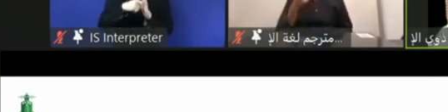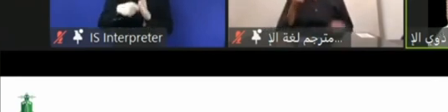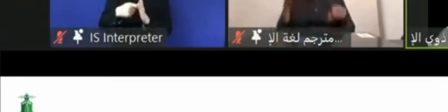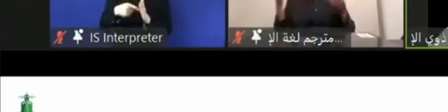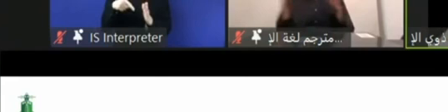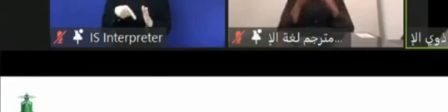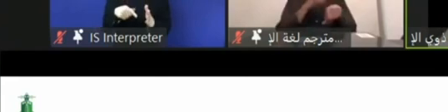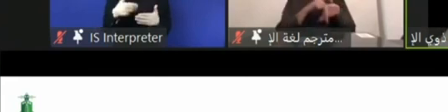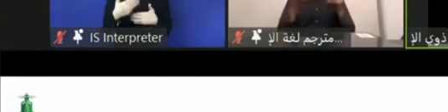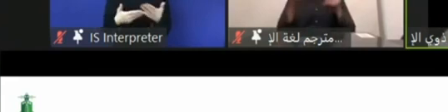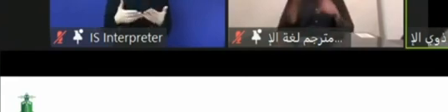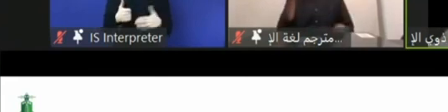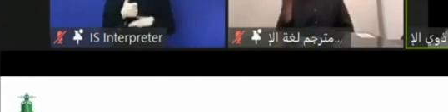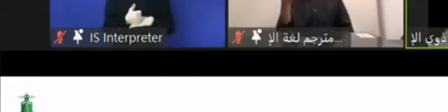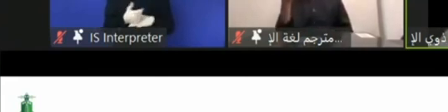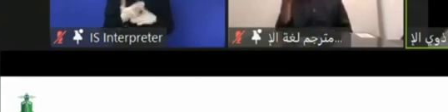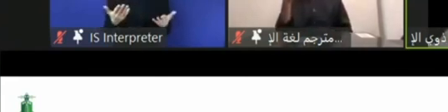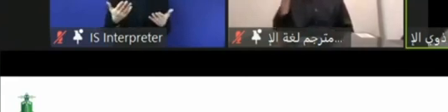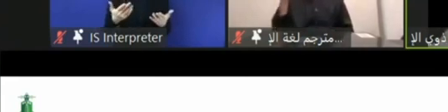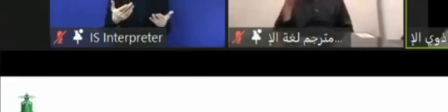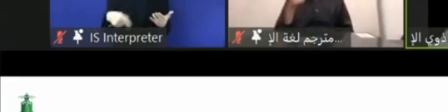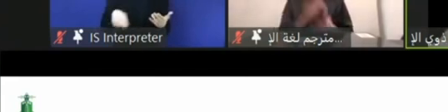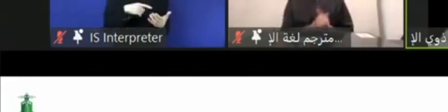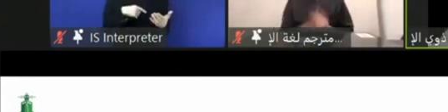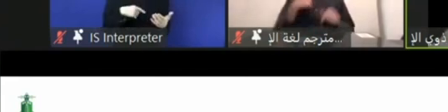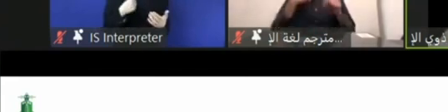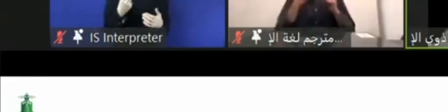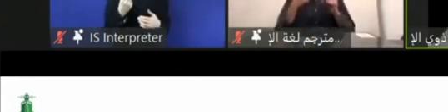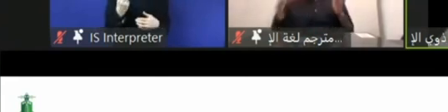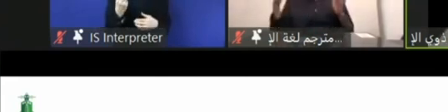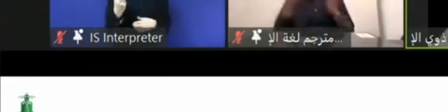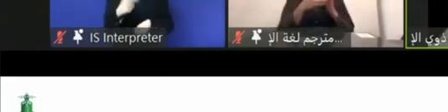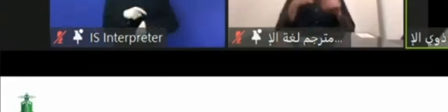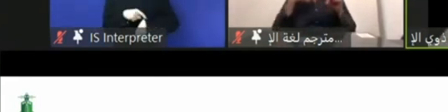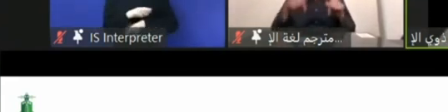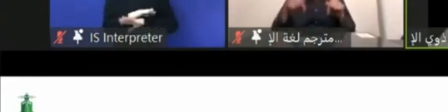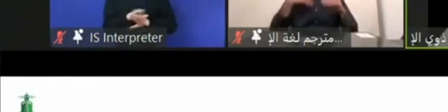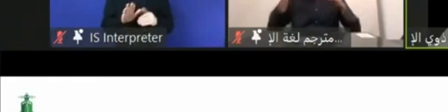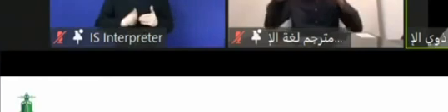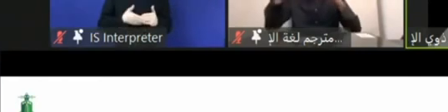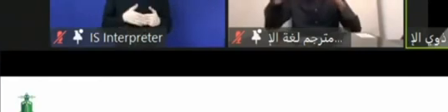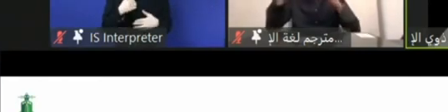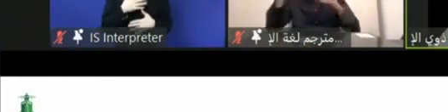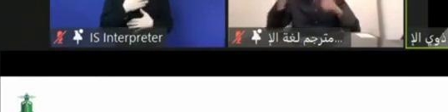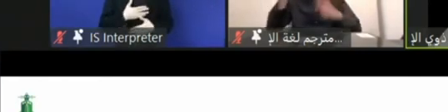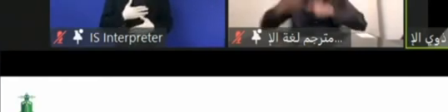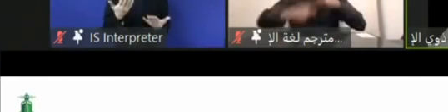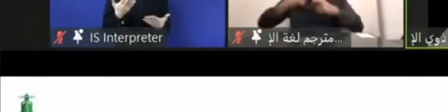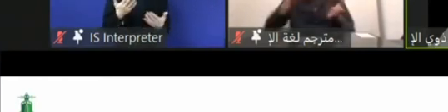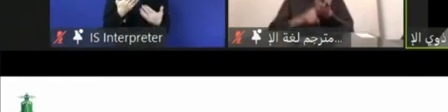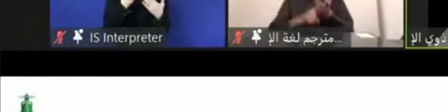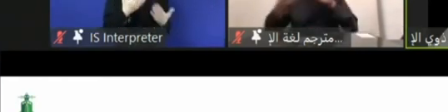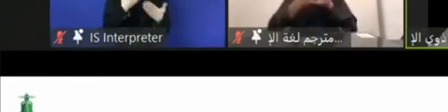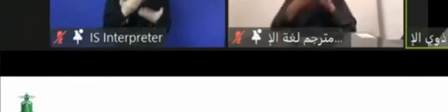3 minutes. So I would like to thank our active partners